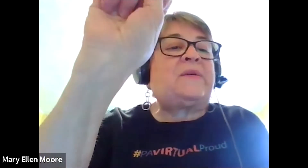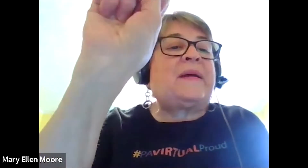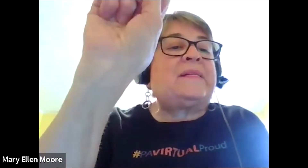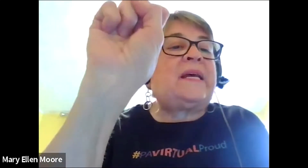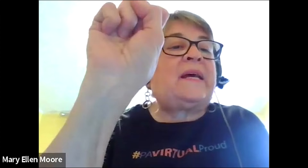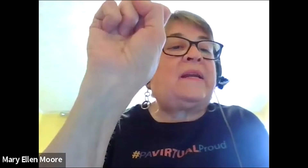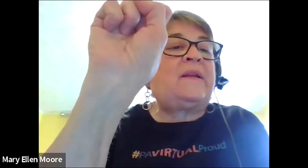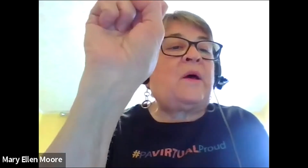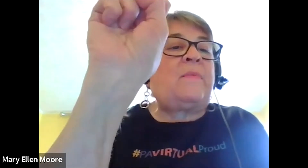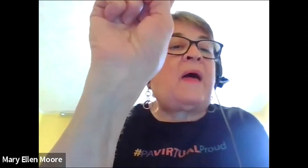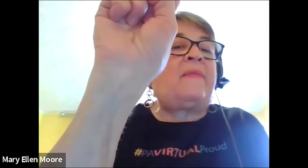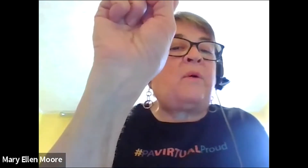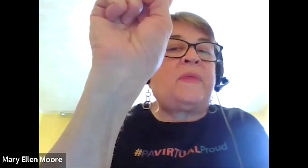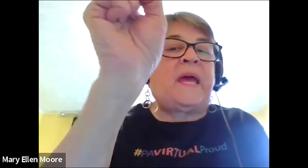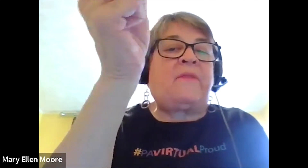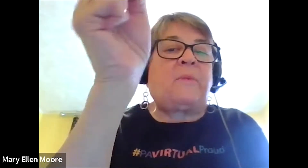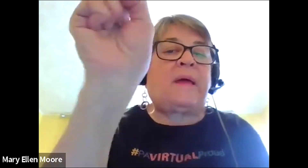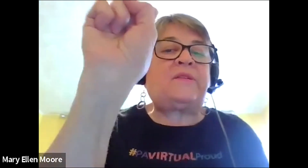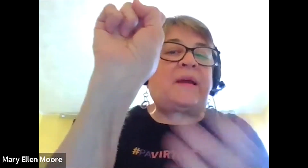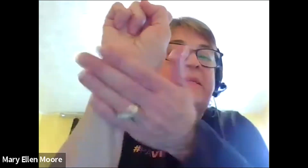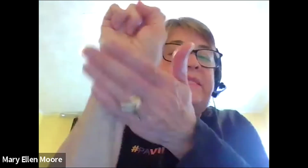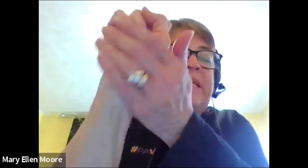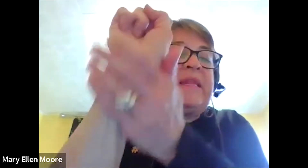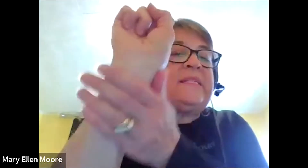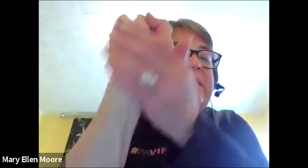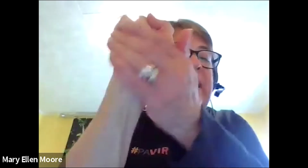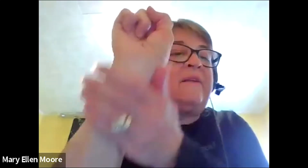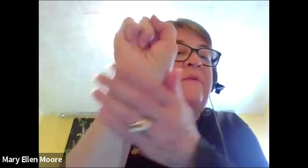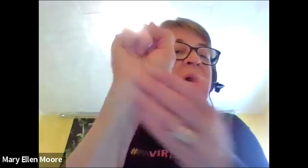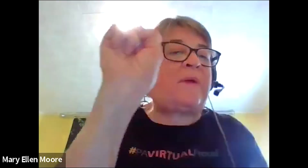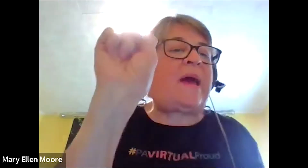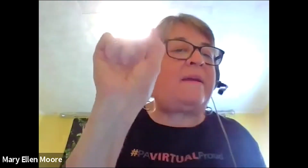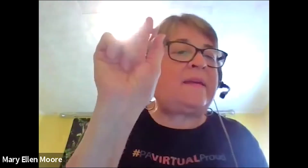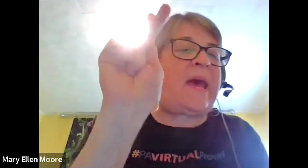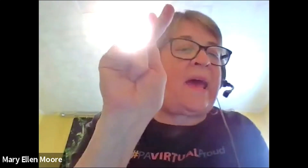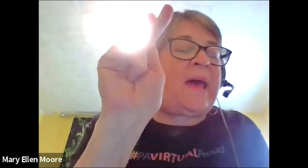can see it. No, the other way so I can see this side of you. Okay, K